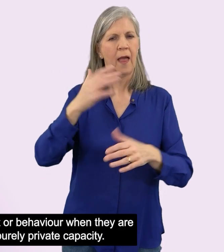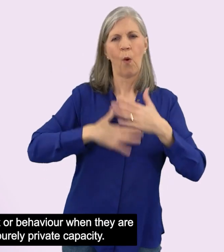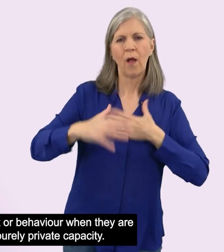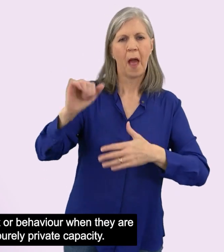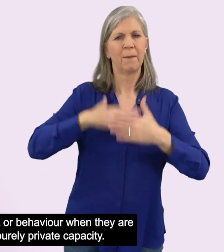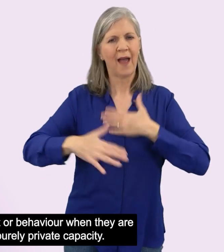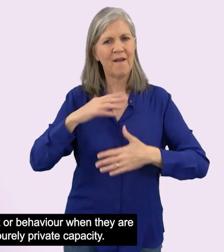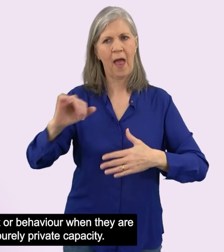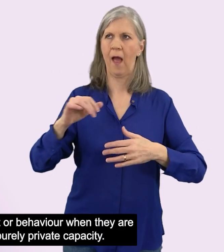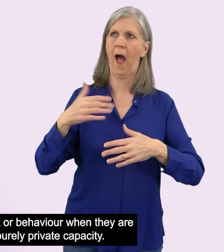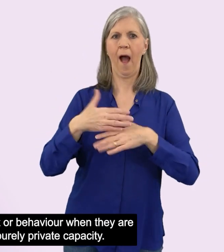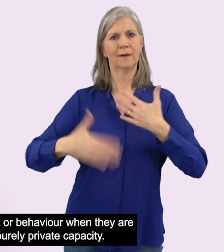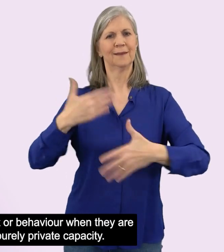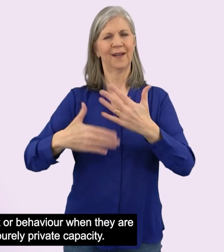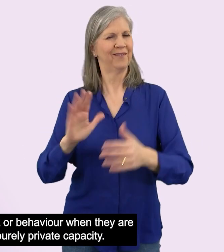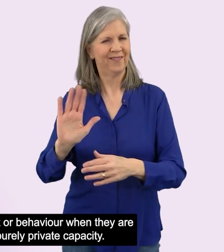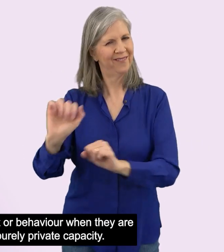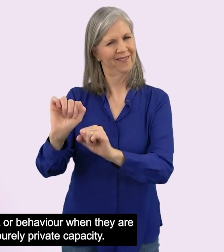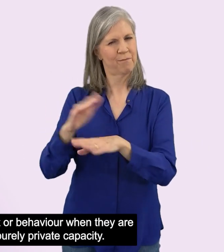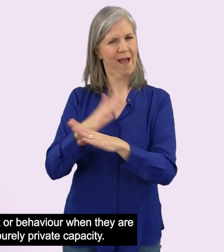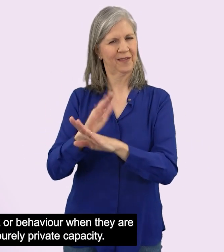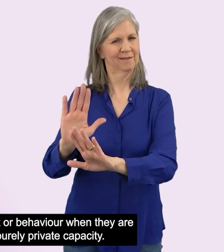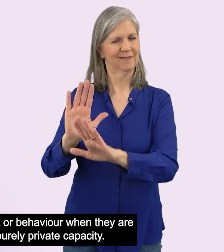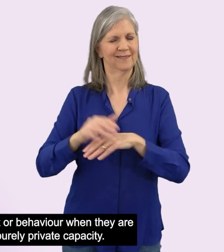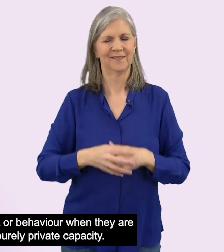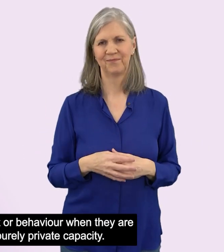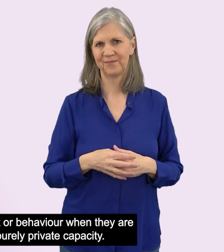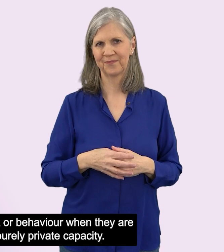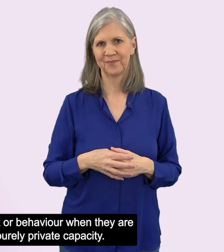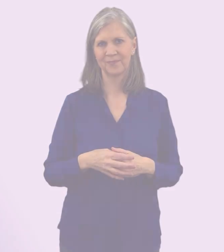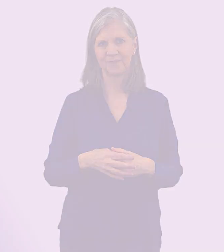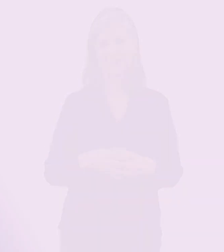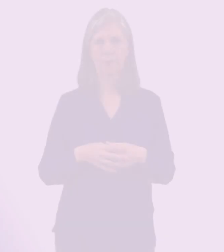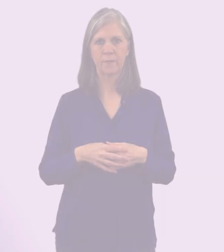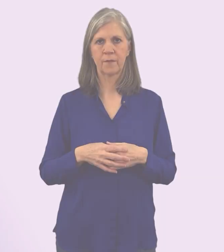behaviour when they're acting in a purely private capacity.